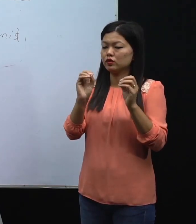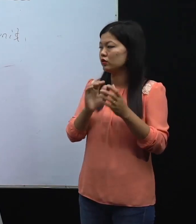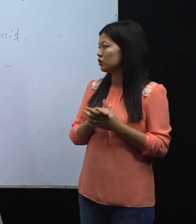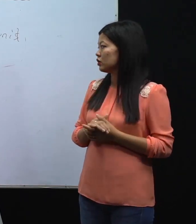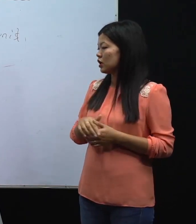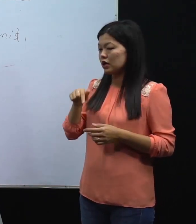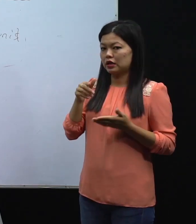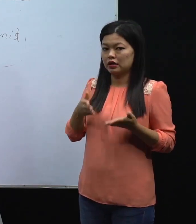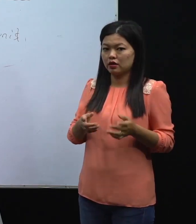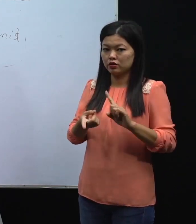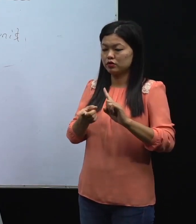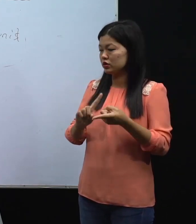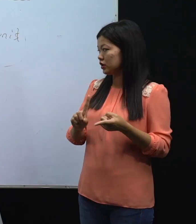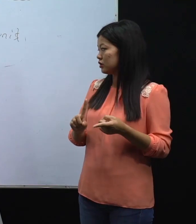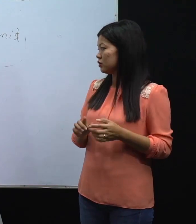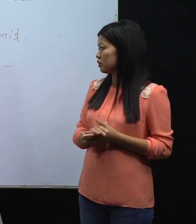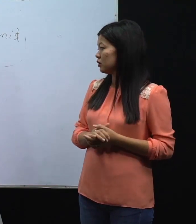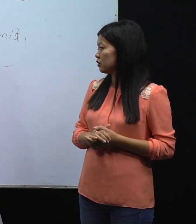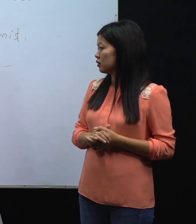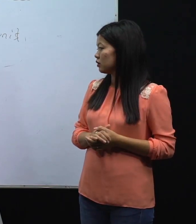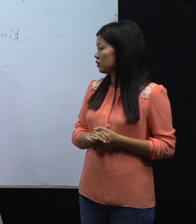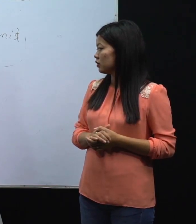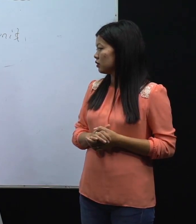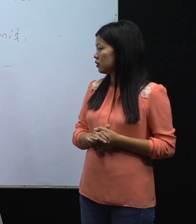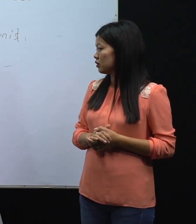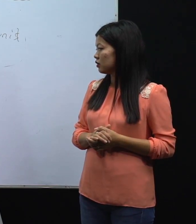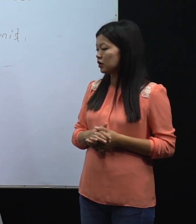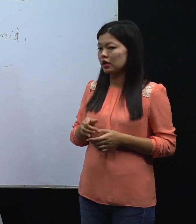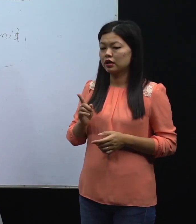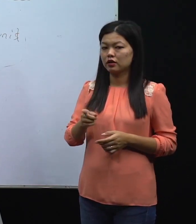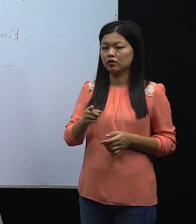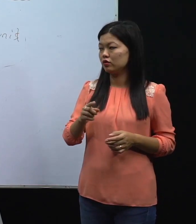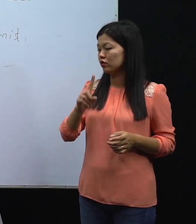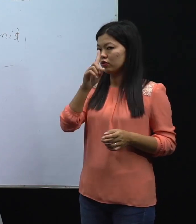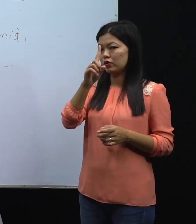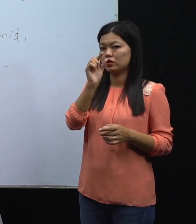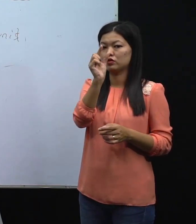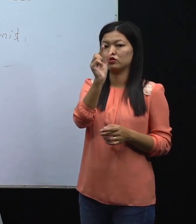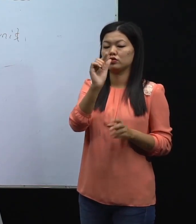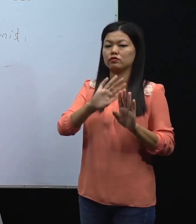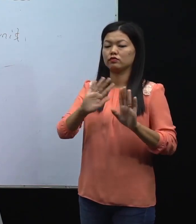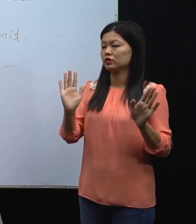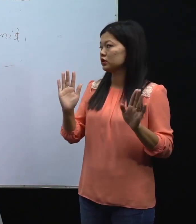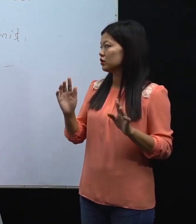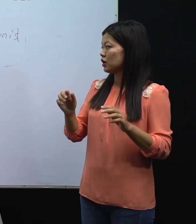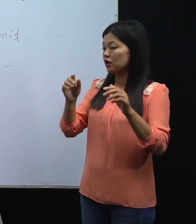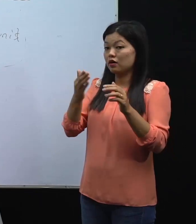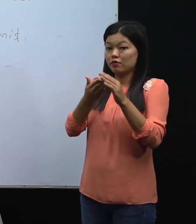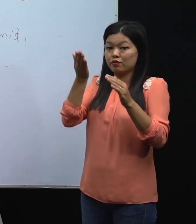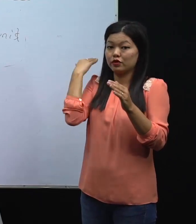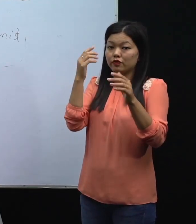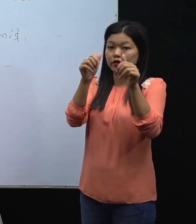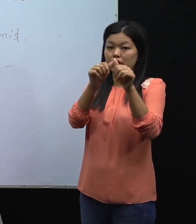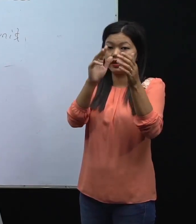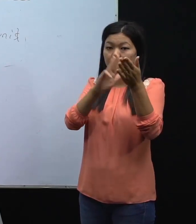We use a unified mass that is represented by a letter U, okay? U, a small u, that is U like an